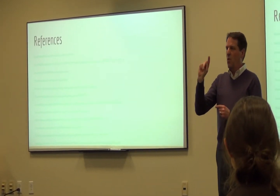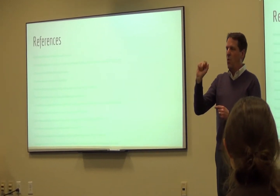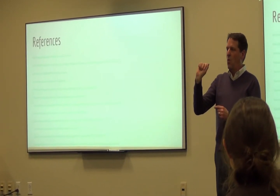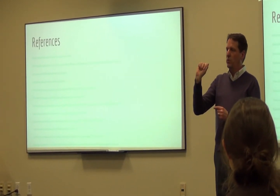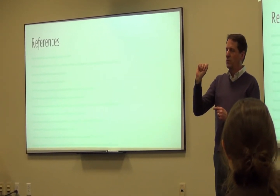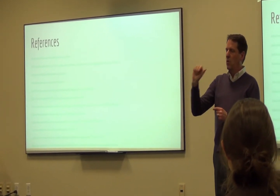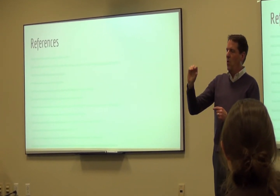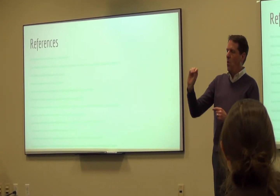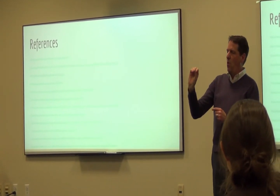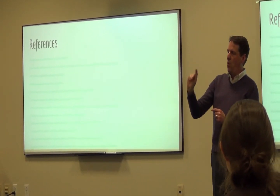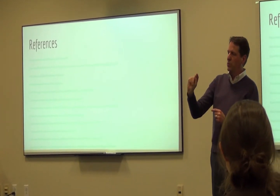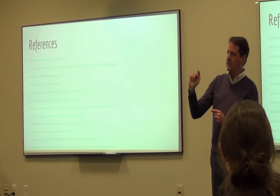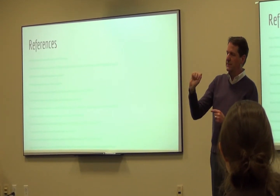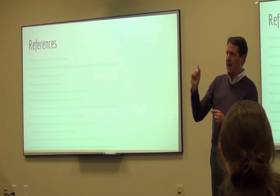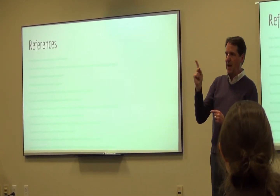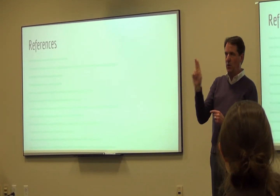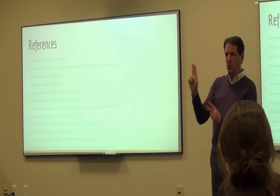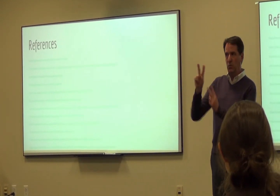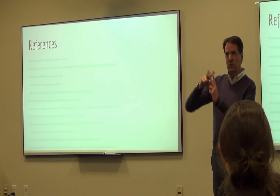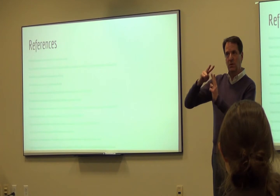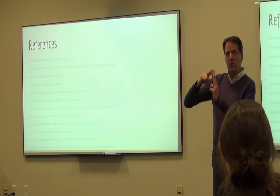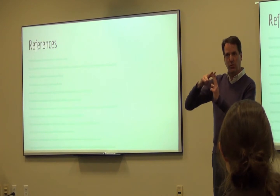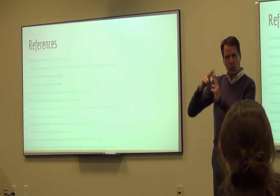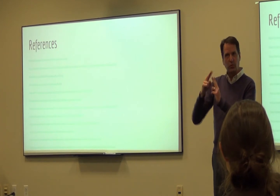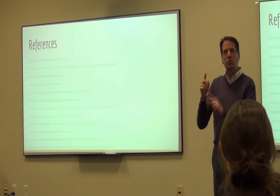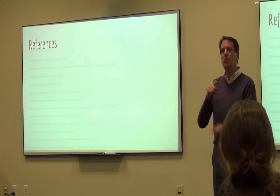The hikikomori and the otaku.